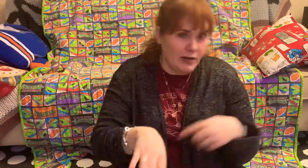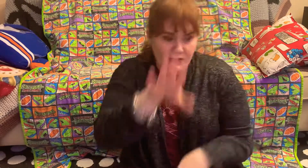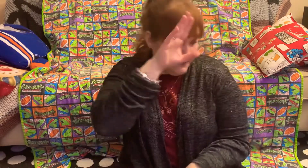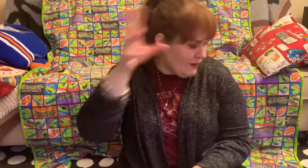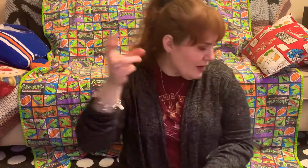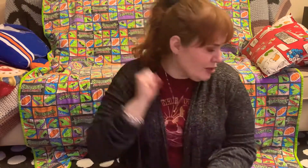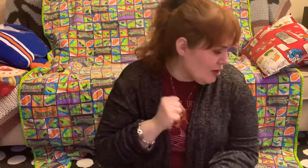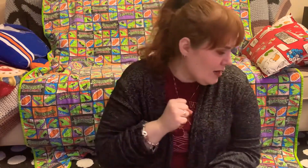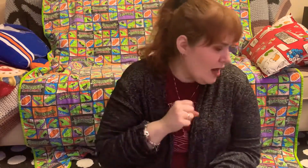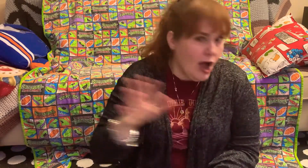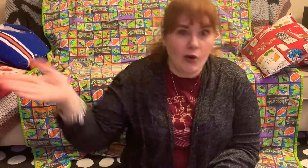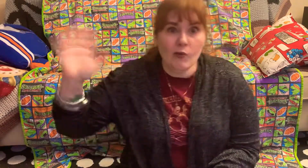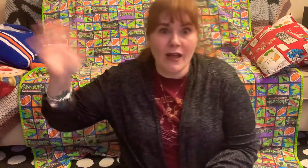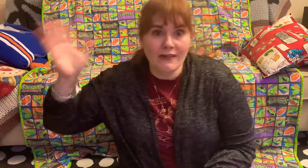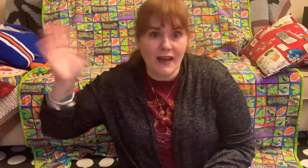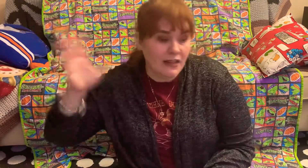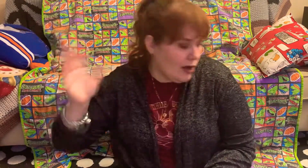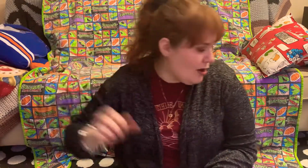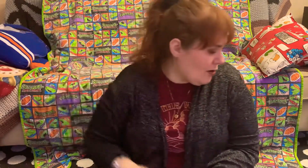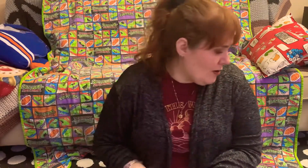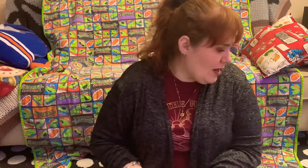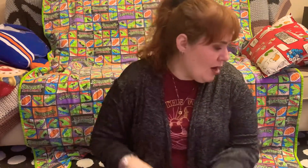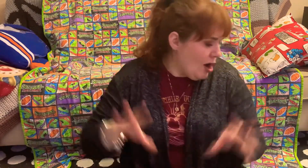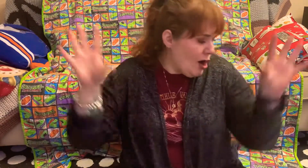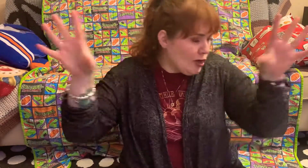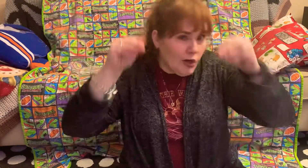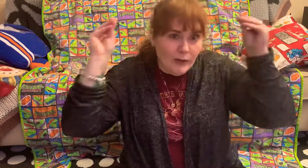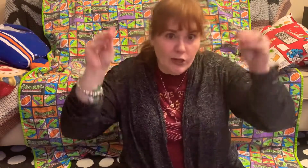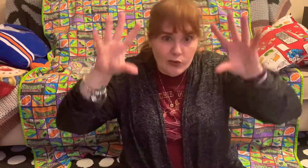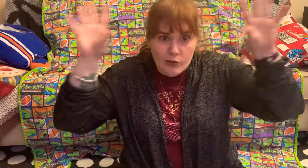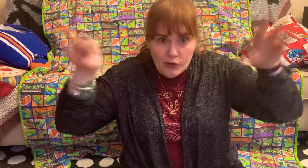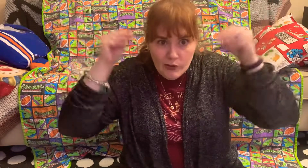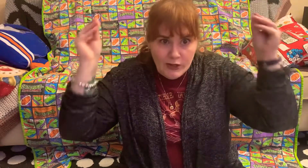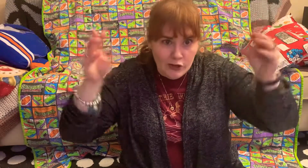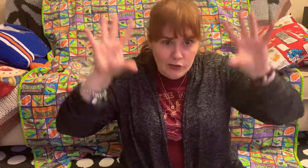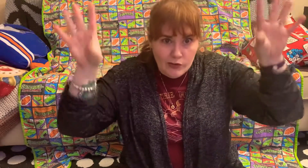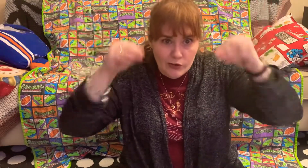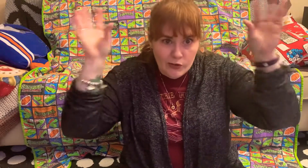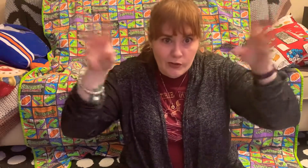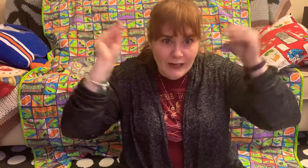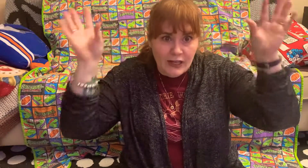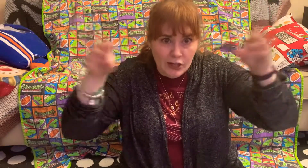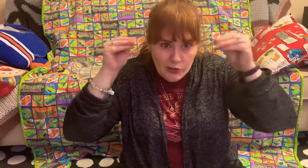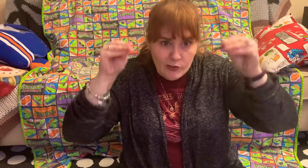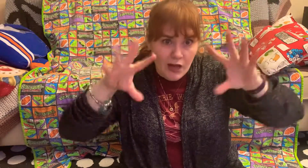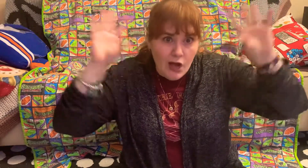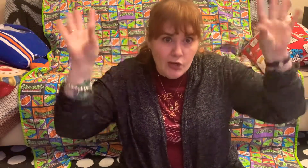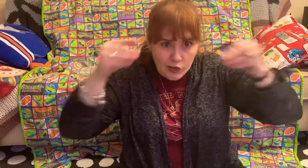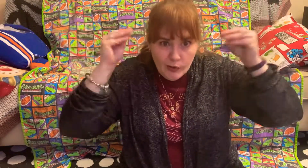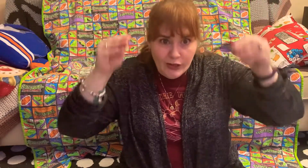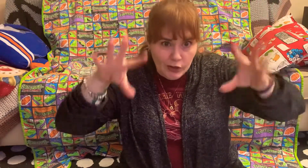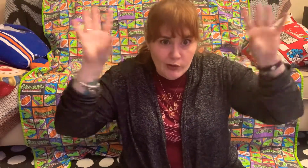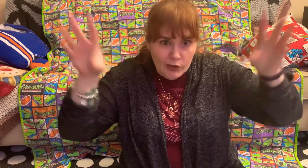the fire truck, wave hello. Ooh-ee-oo, ooh-ee-oo, ooh-ee-oo. Ooh-ee-oo,